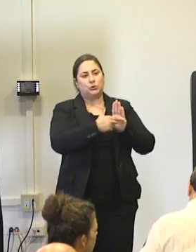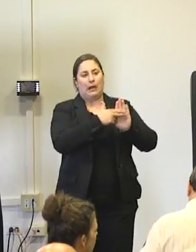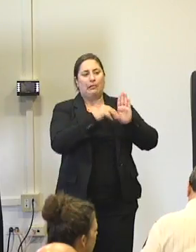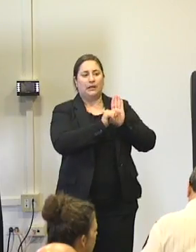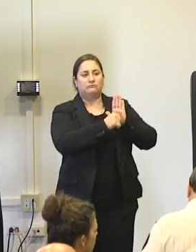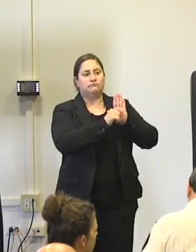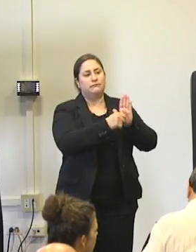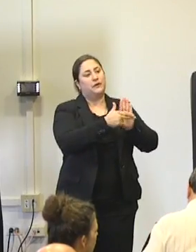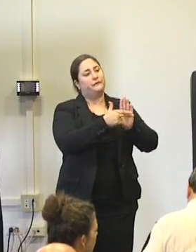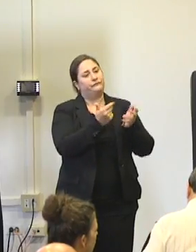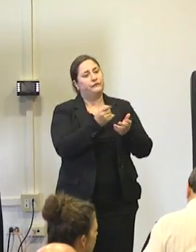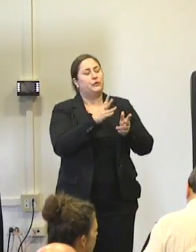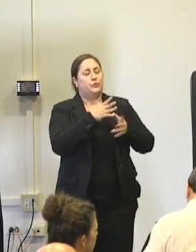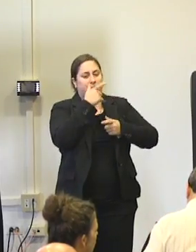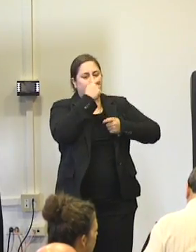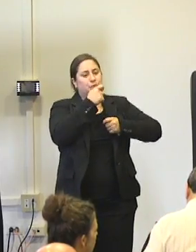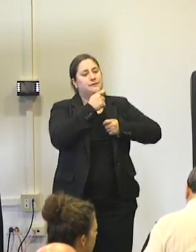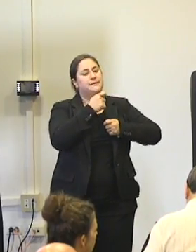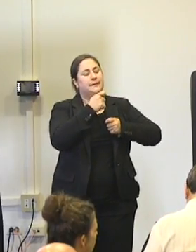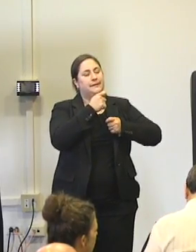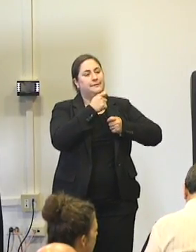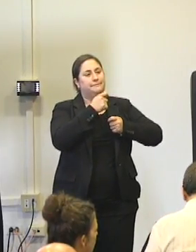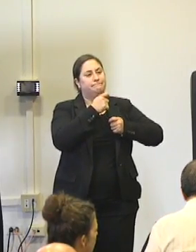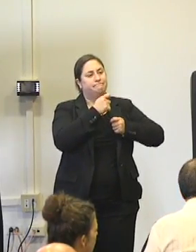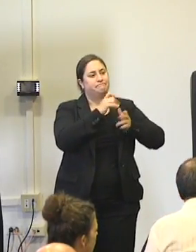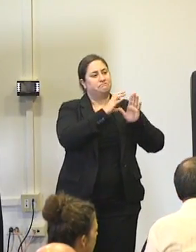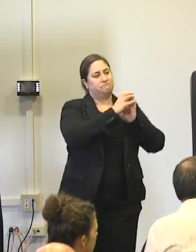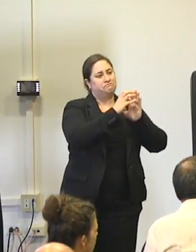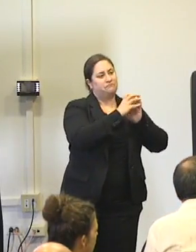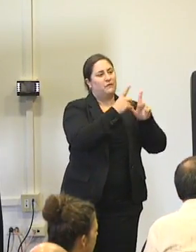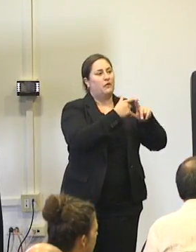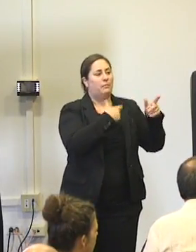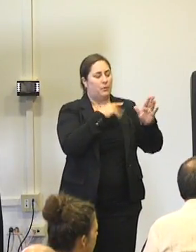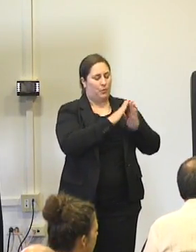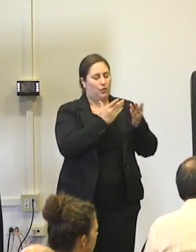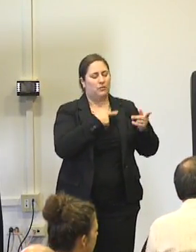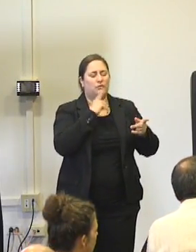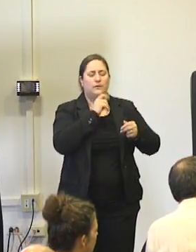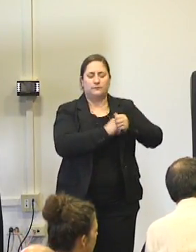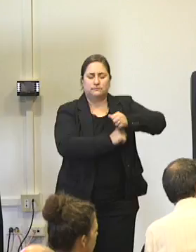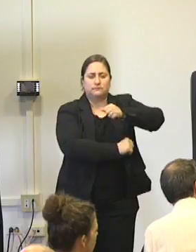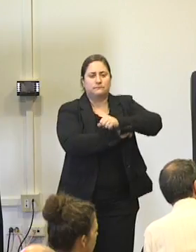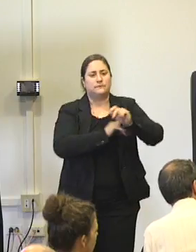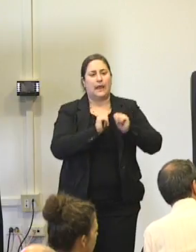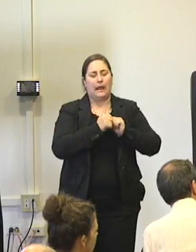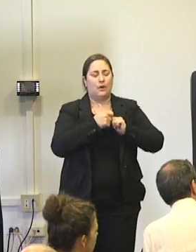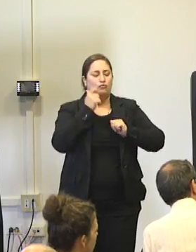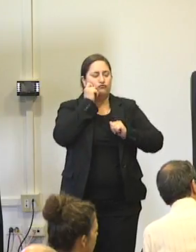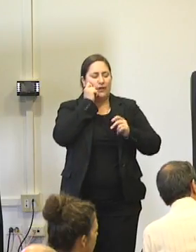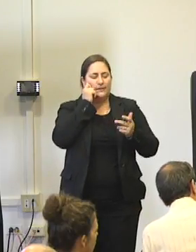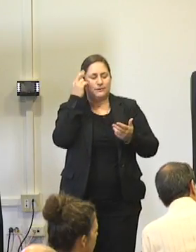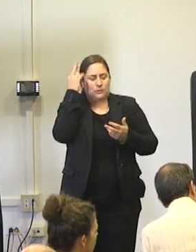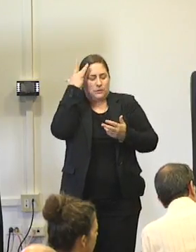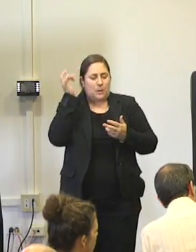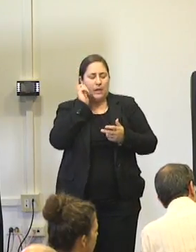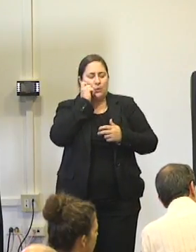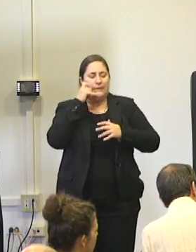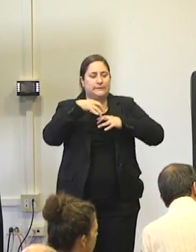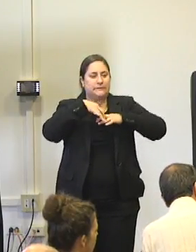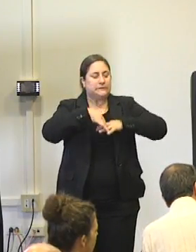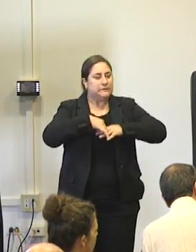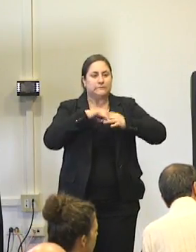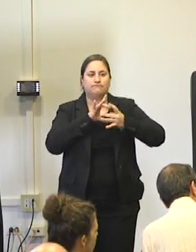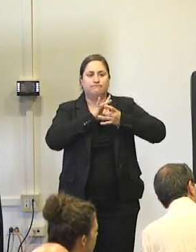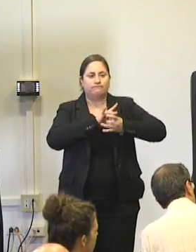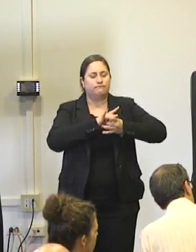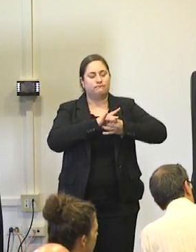couple of interesting sort of moments that really underpin the ways in which race is so deeply embedded in